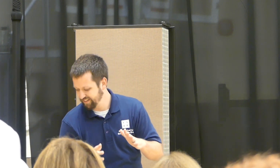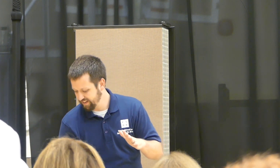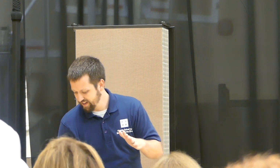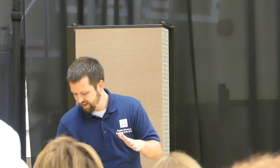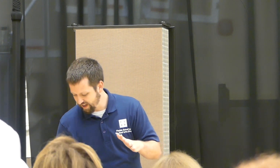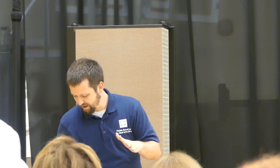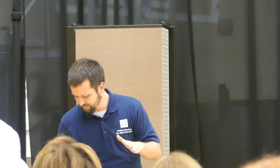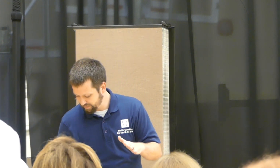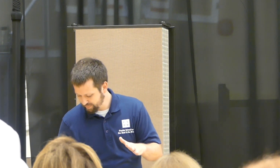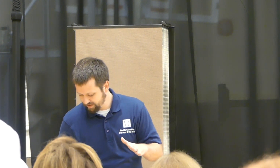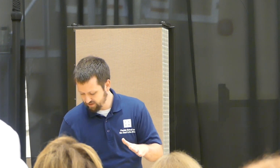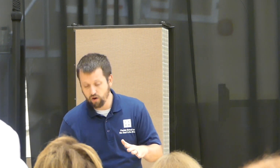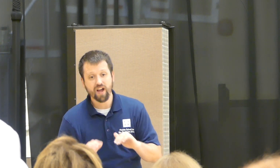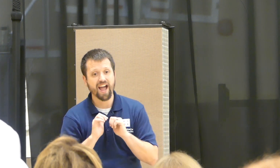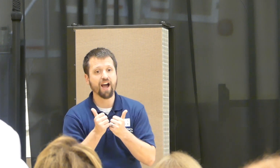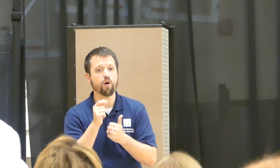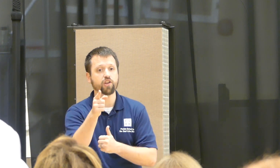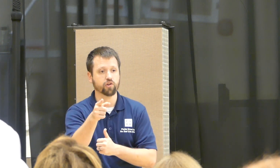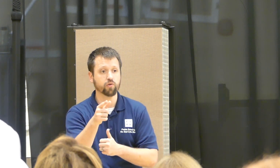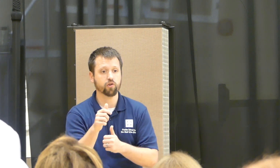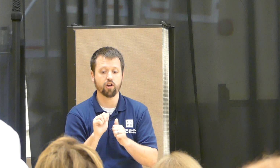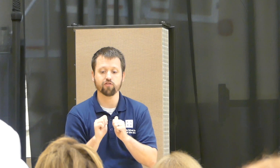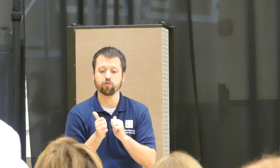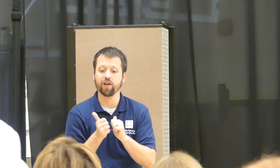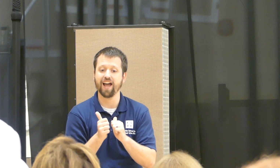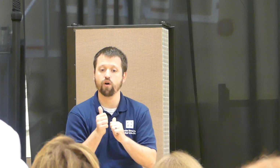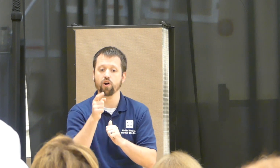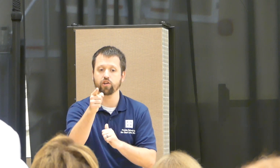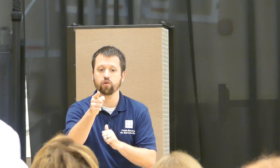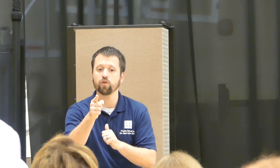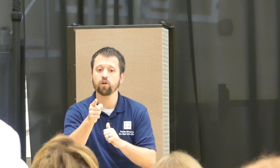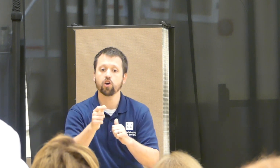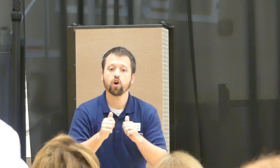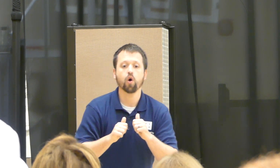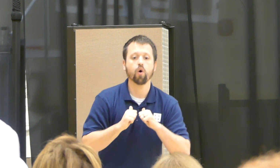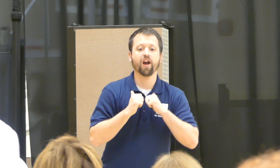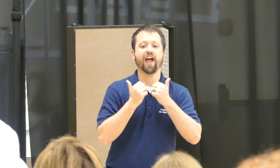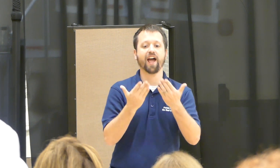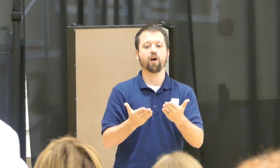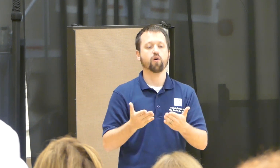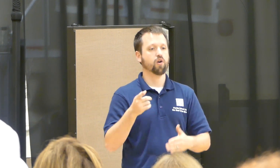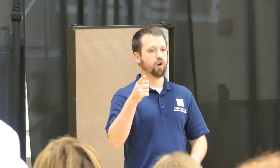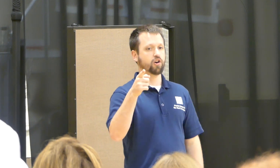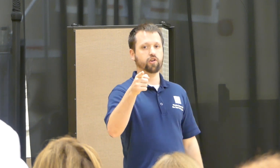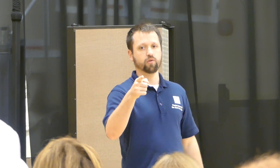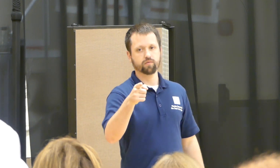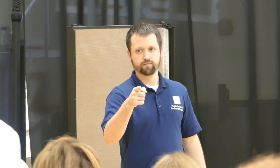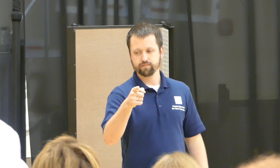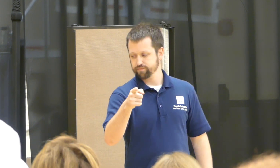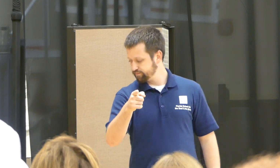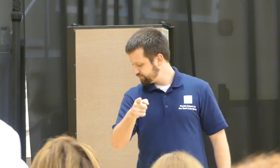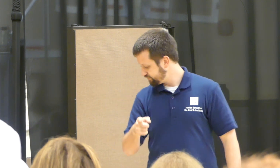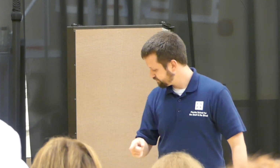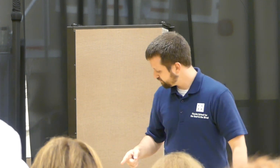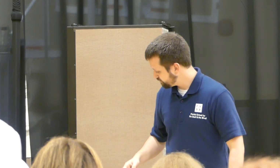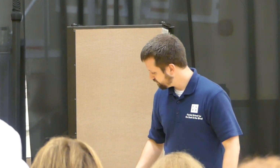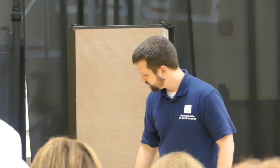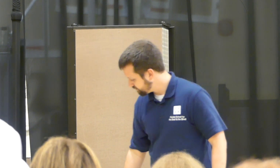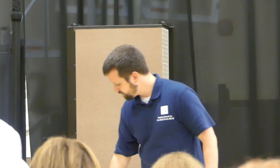Got him finally. So how are you? You also do how are you or how I are didn't you? recognize him. He was